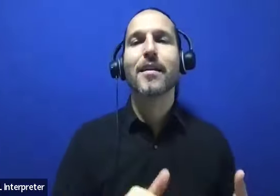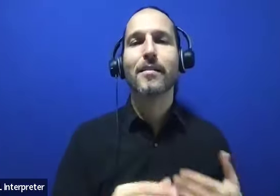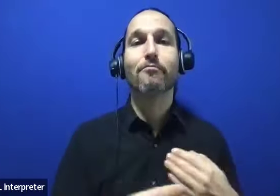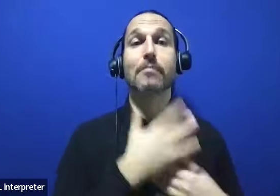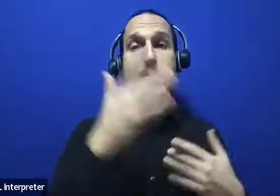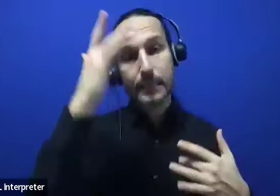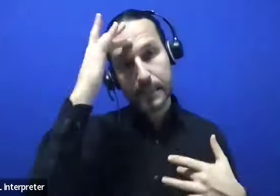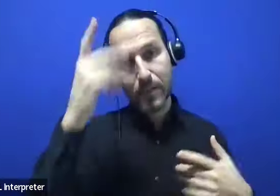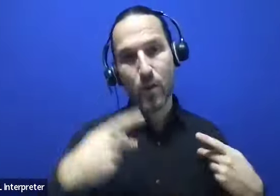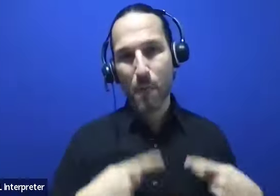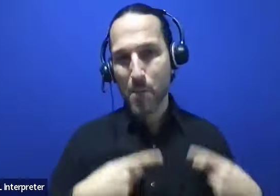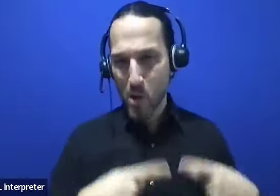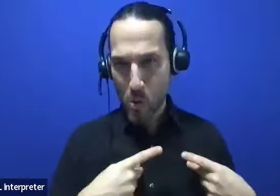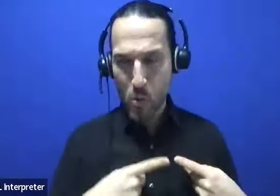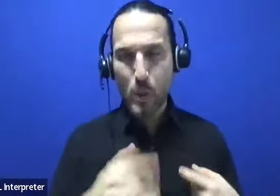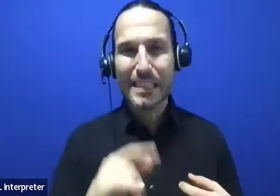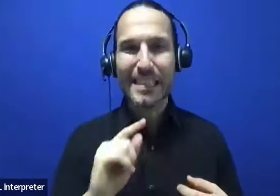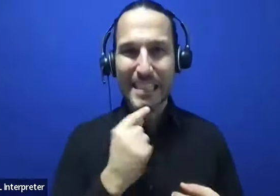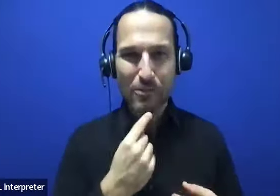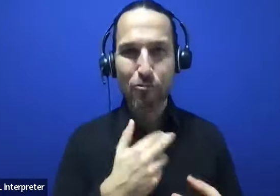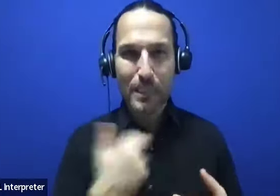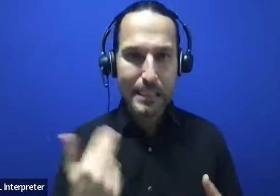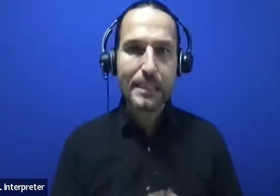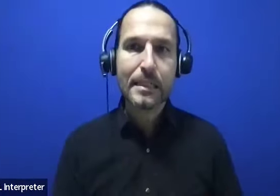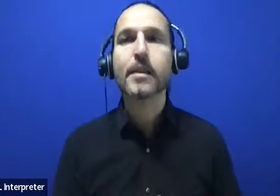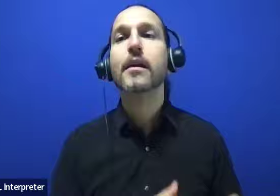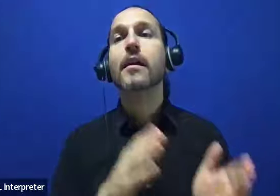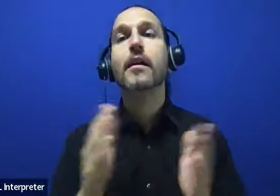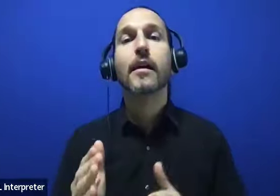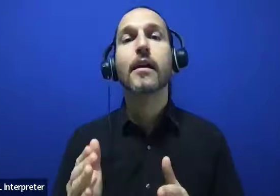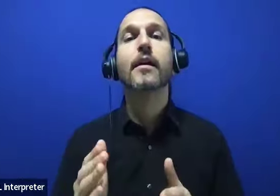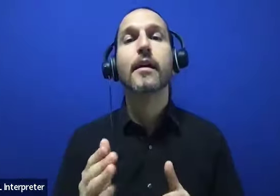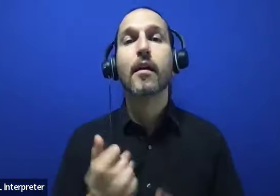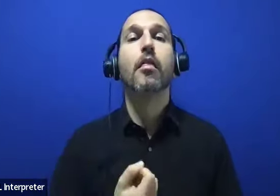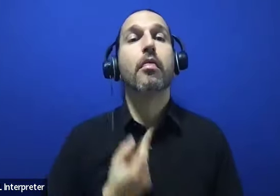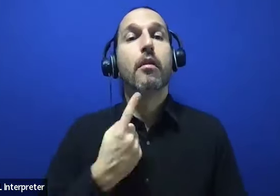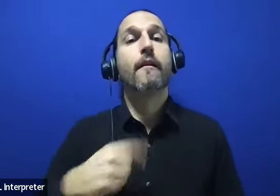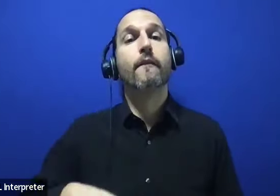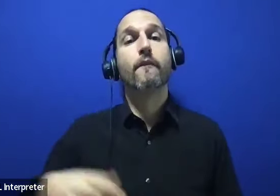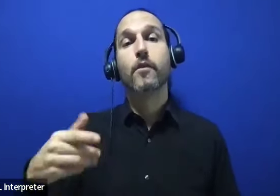very serious. The reflux is when food does get down to the stomach, but they shoot back up the